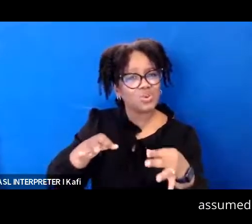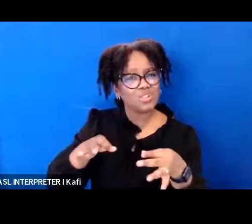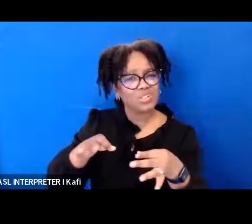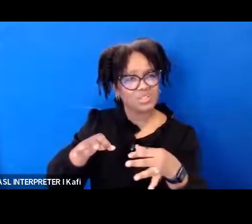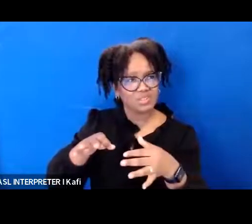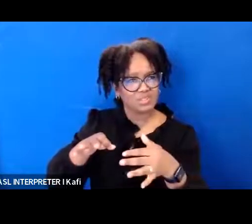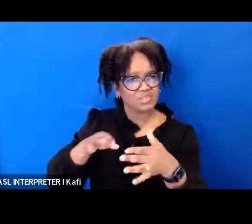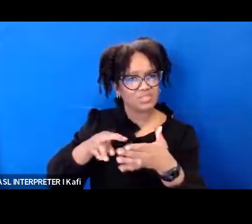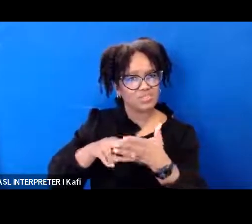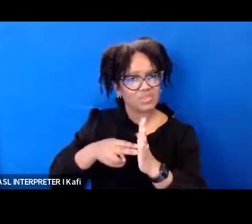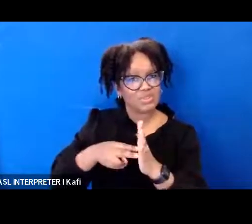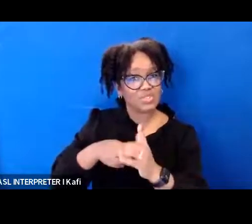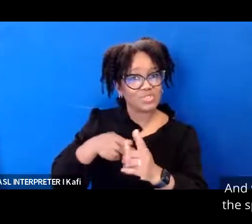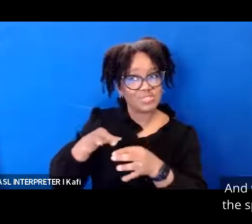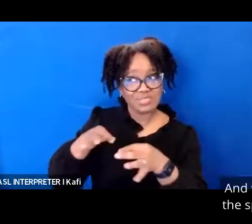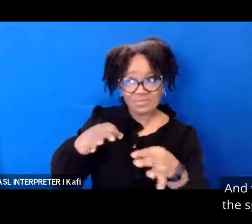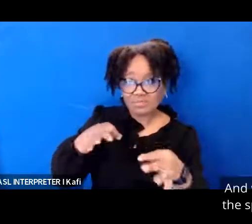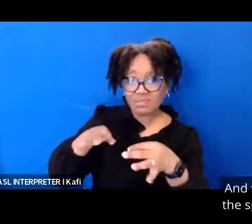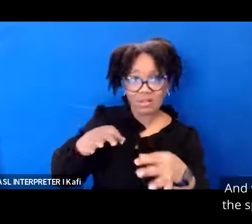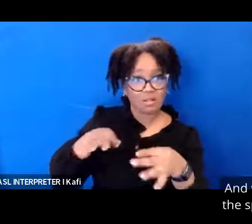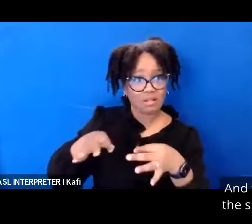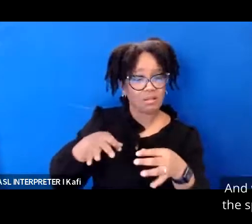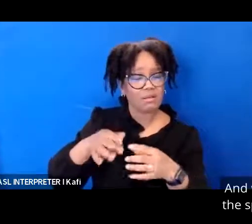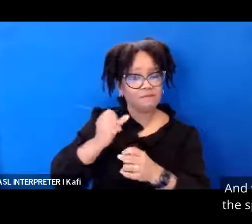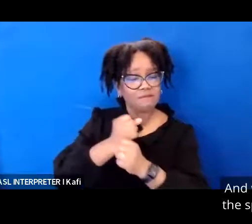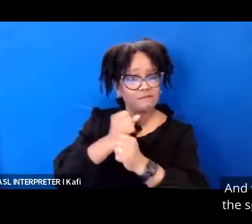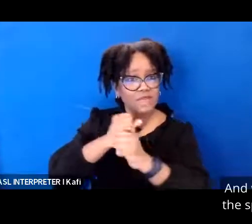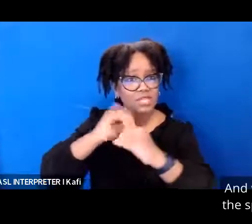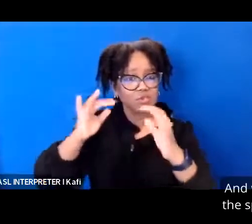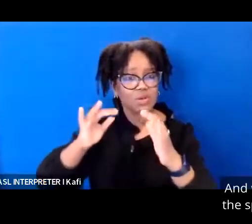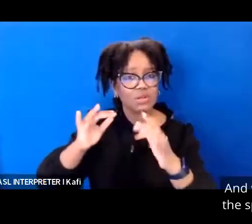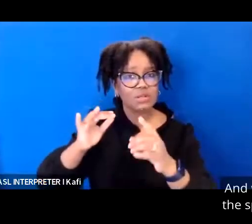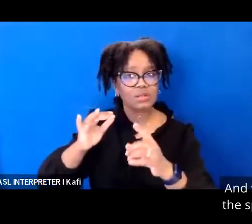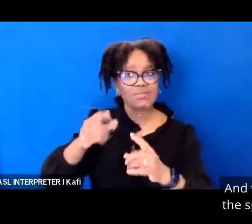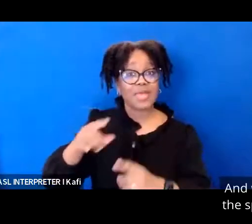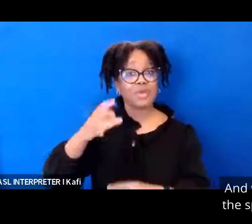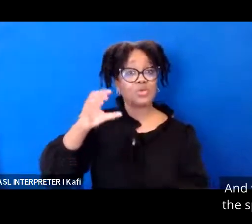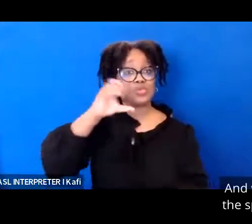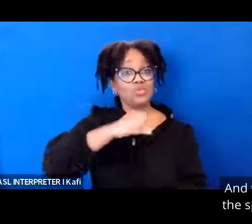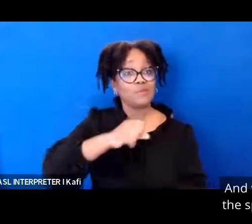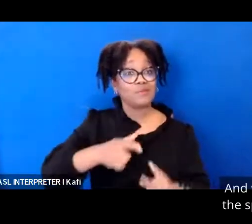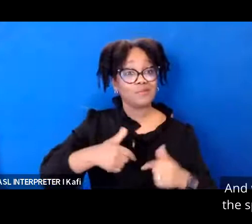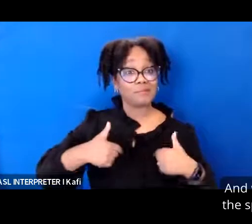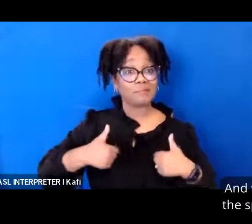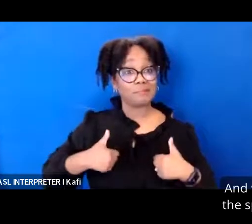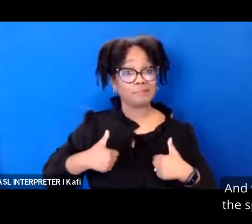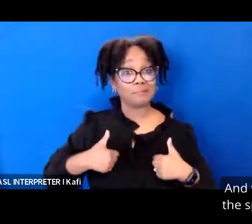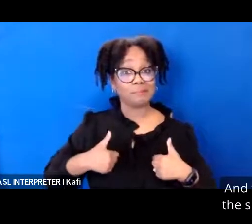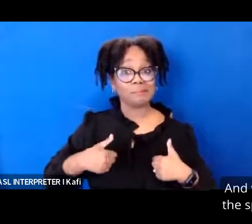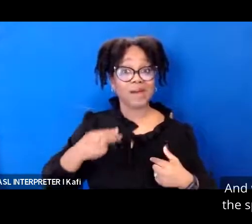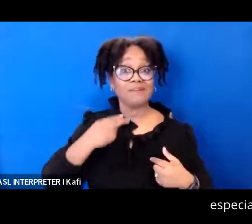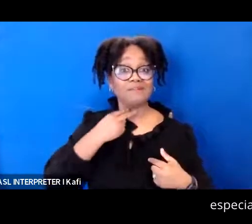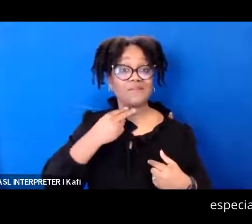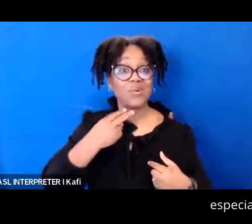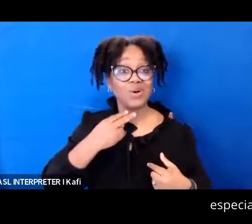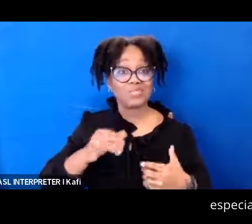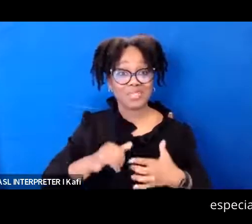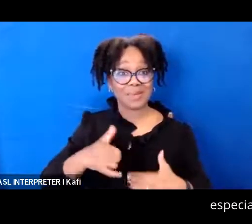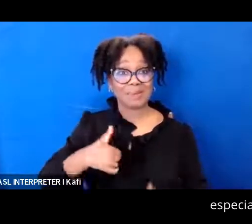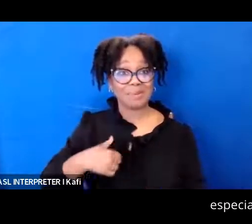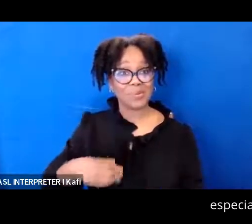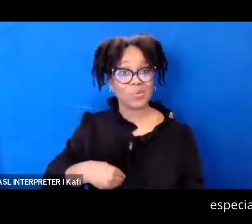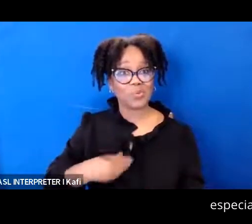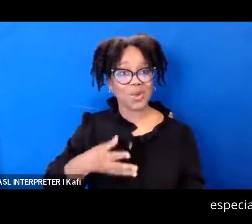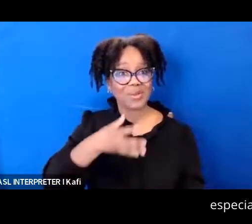white and we don't want to create the spaces for assumptions especially